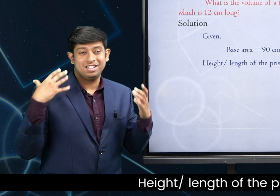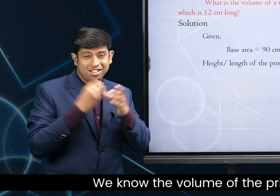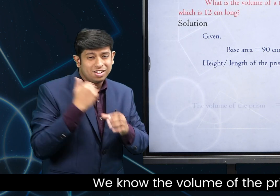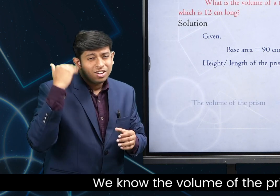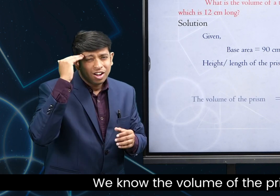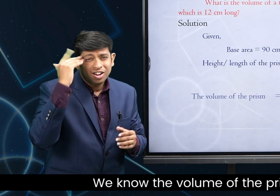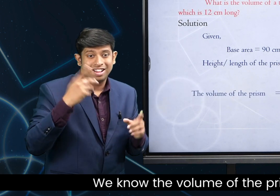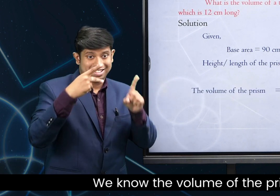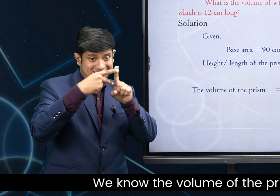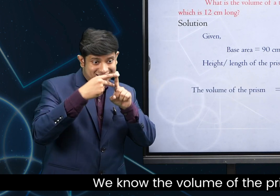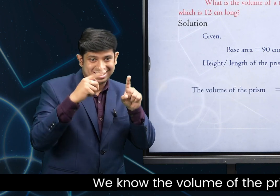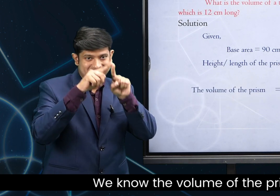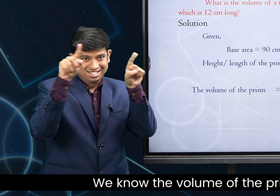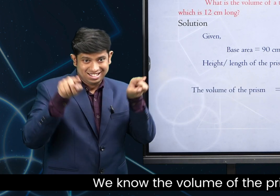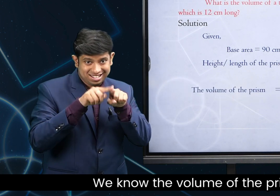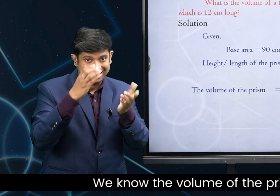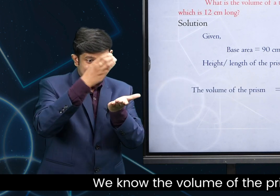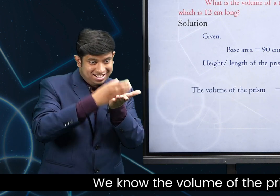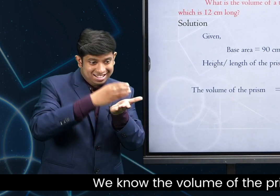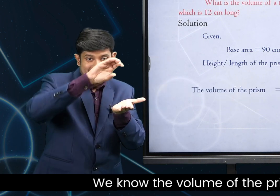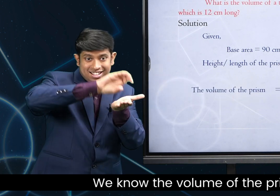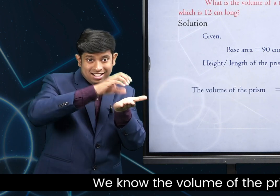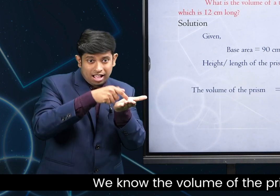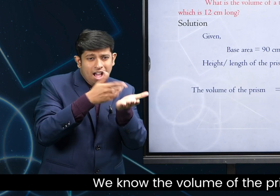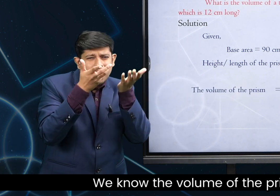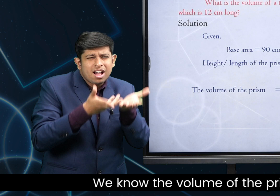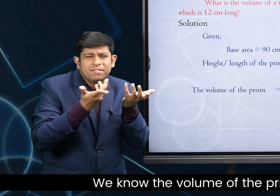We know the volume of the prism is equal to area into height.